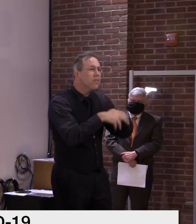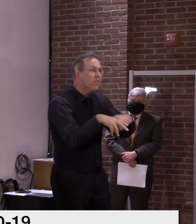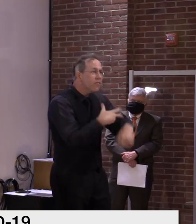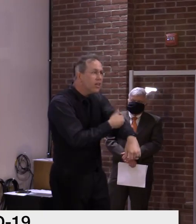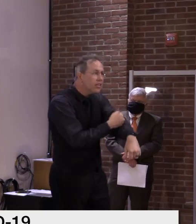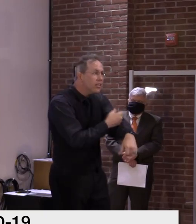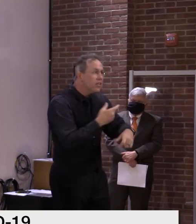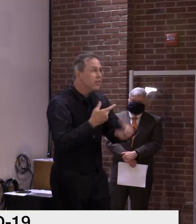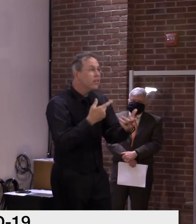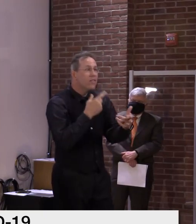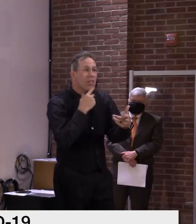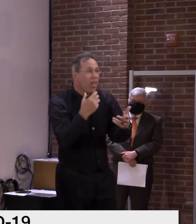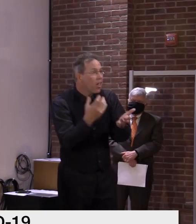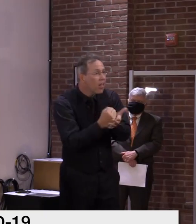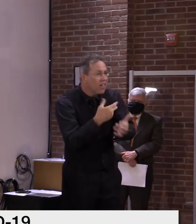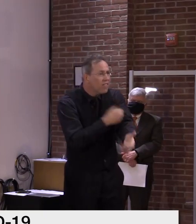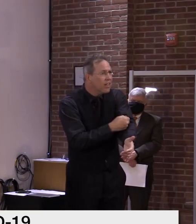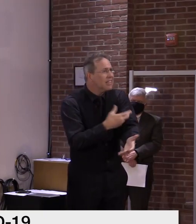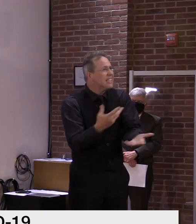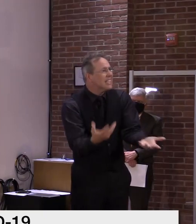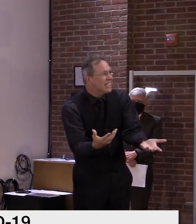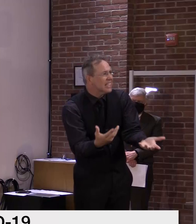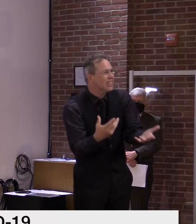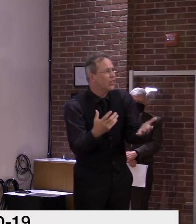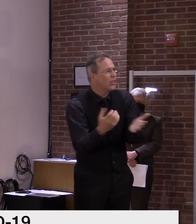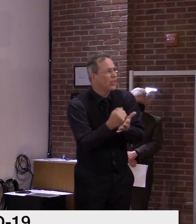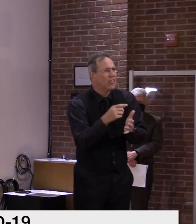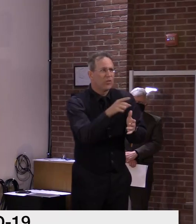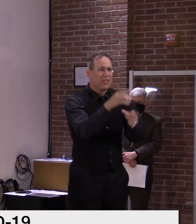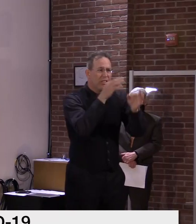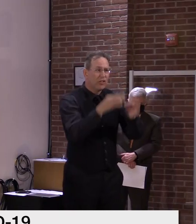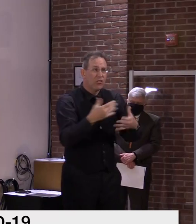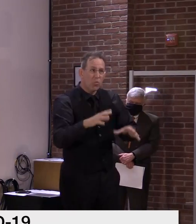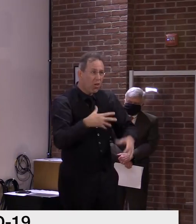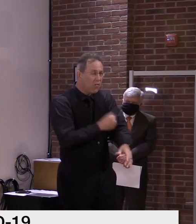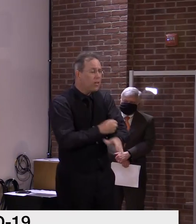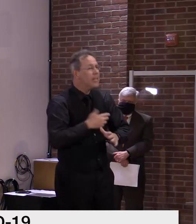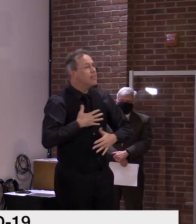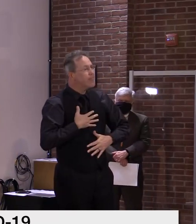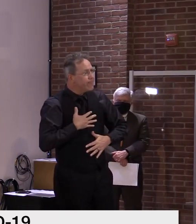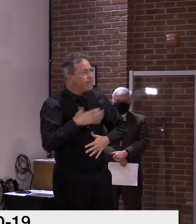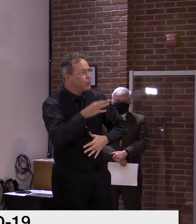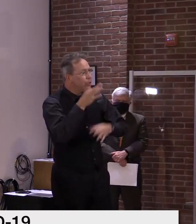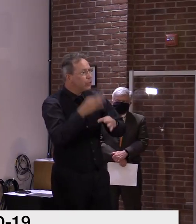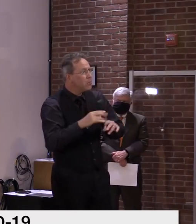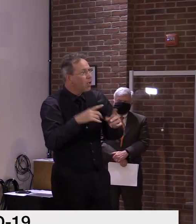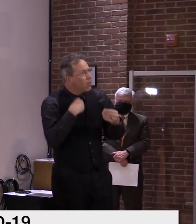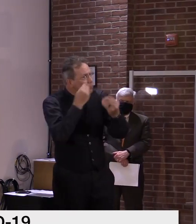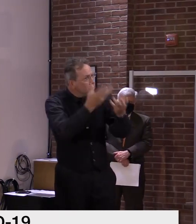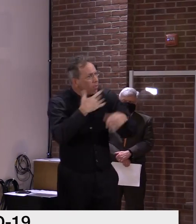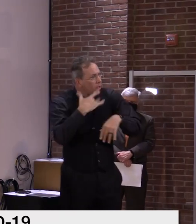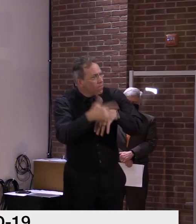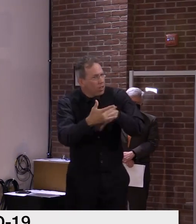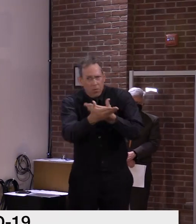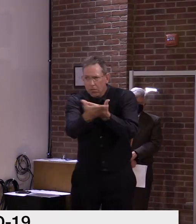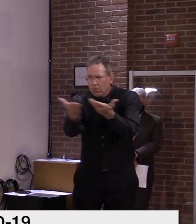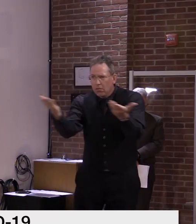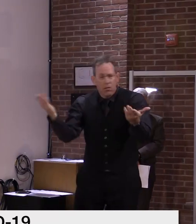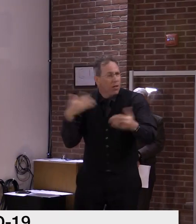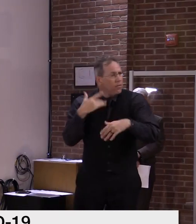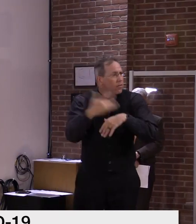choice. And we think this will help our numbers continue to improve, particularly in the 18 to